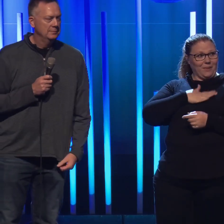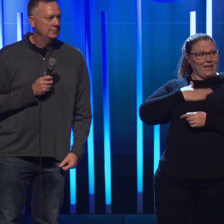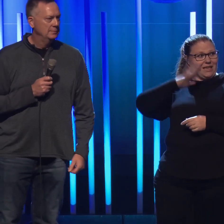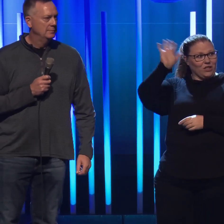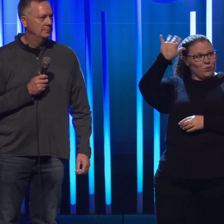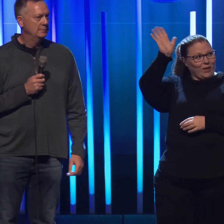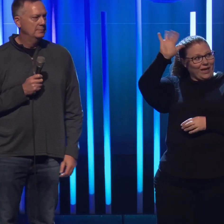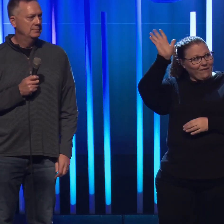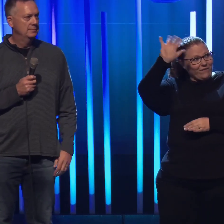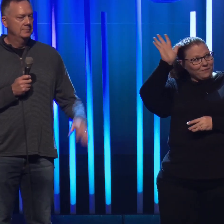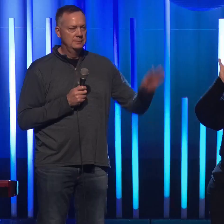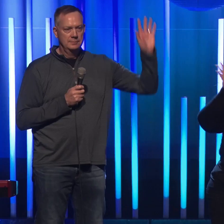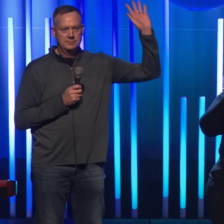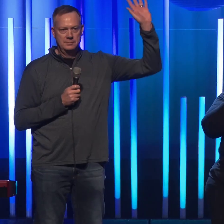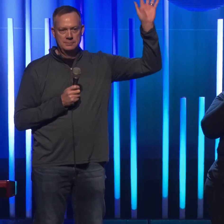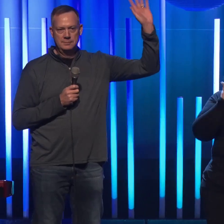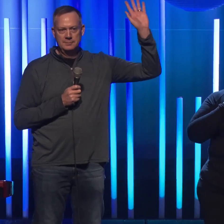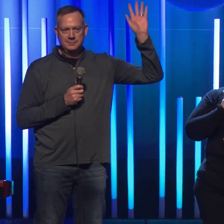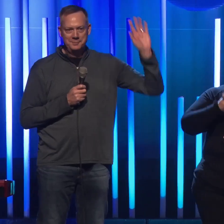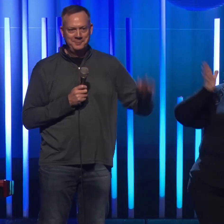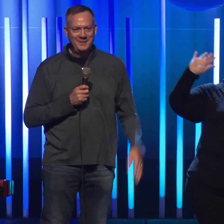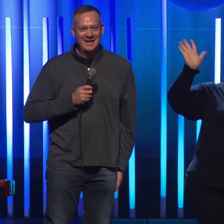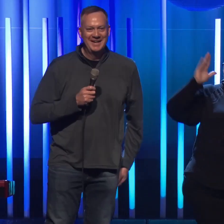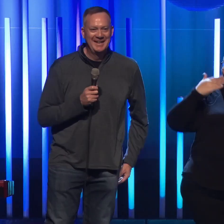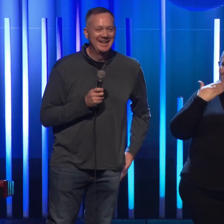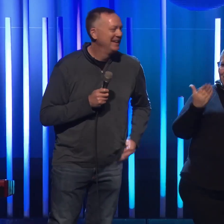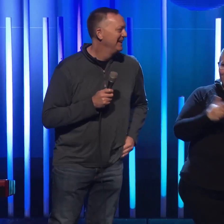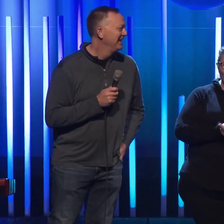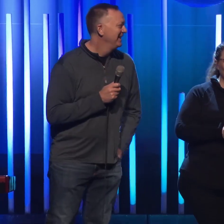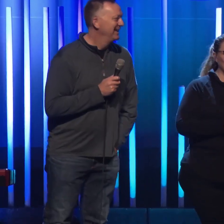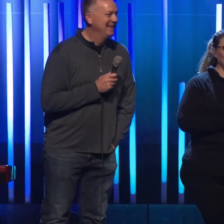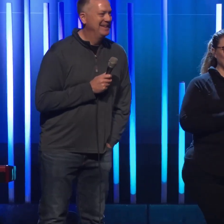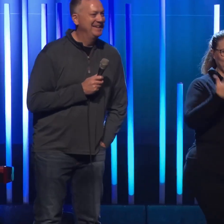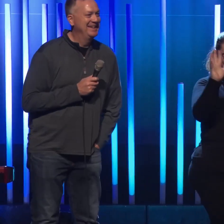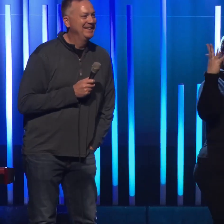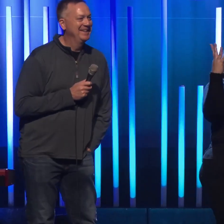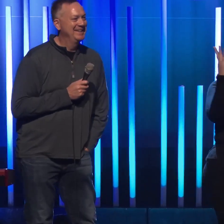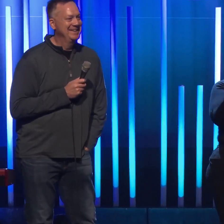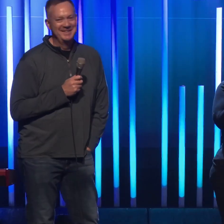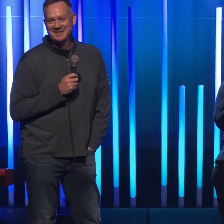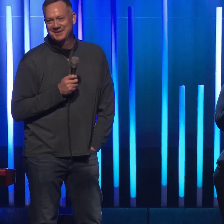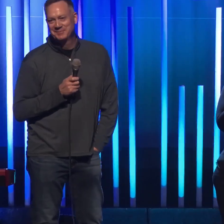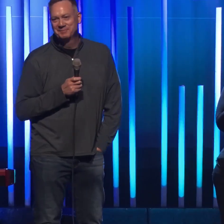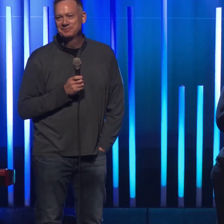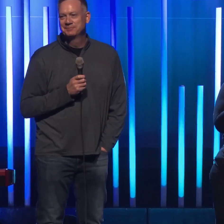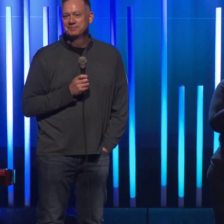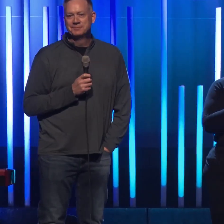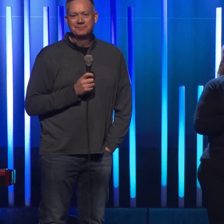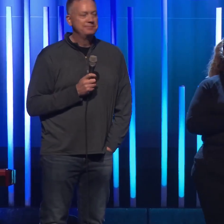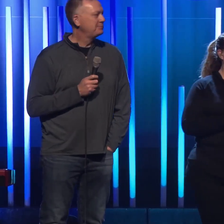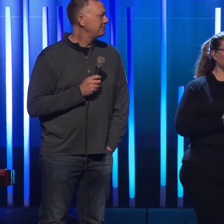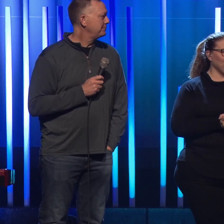me a wave if you're willing. Thank you. Thank you.